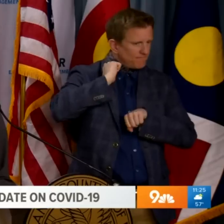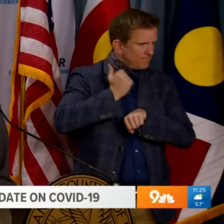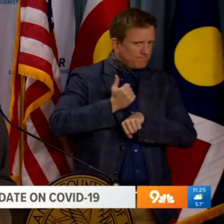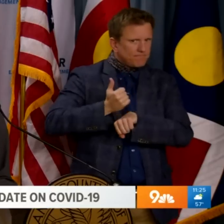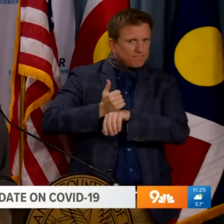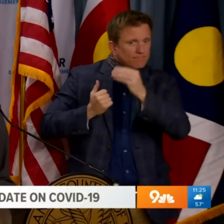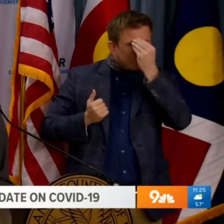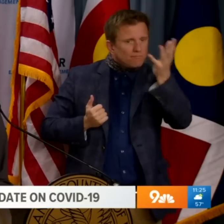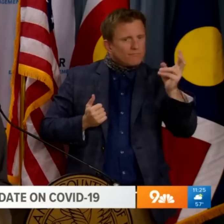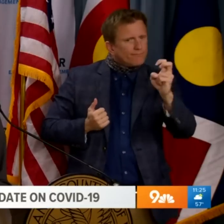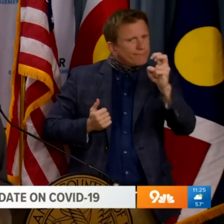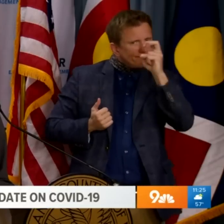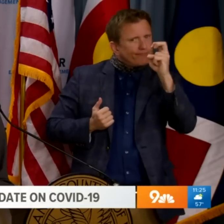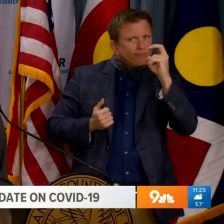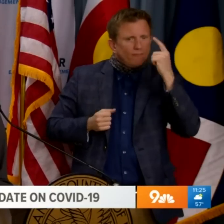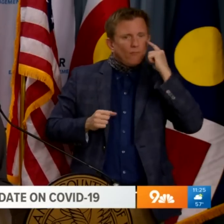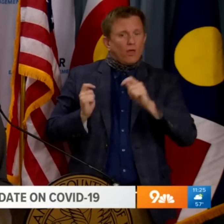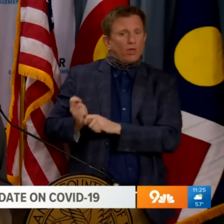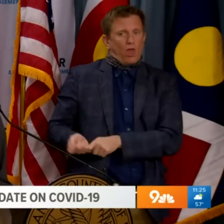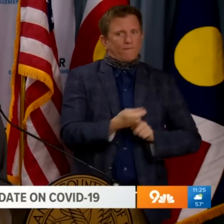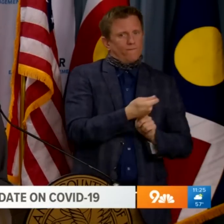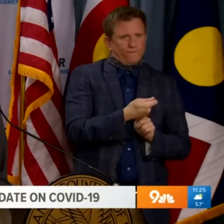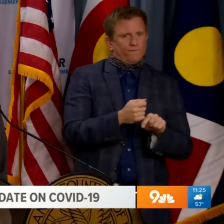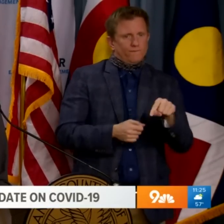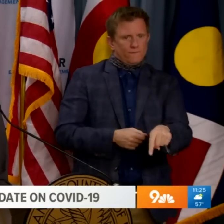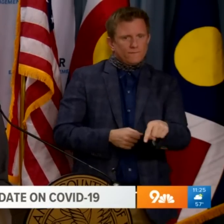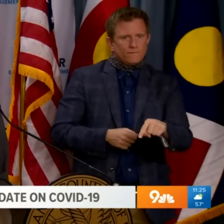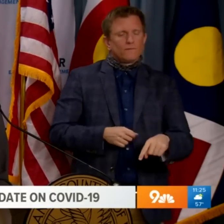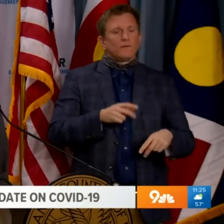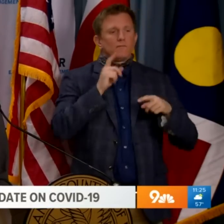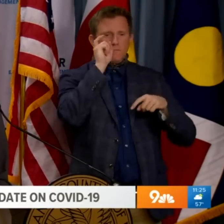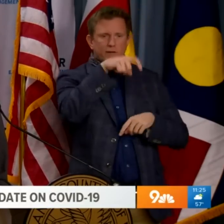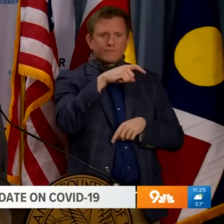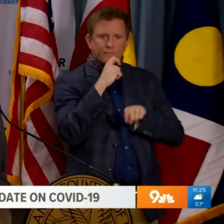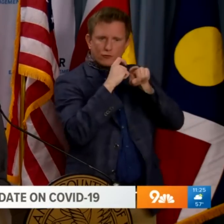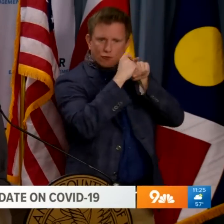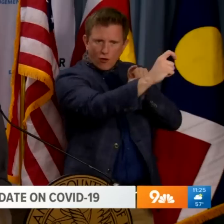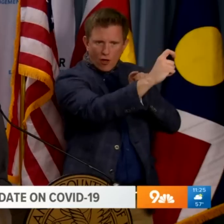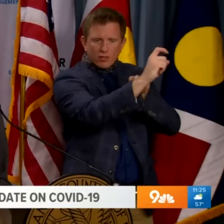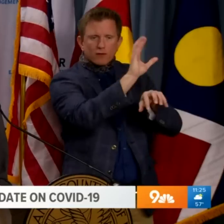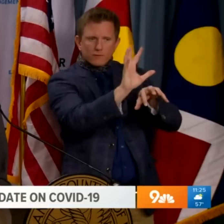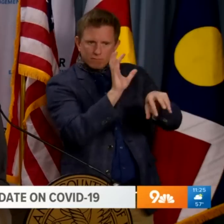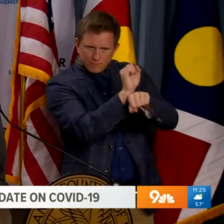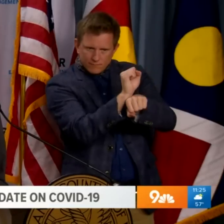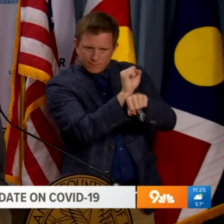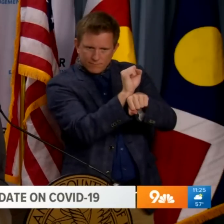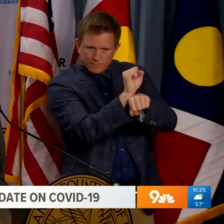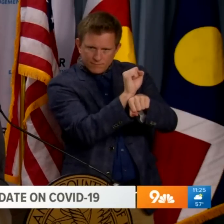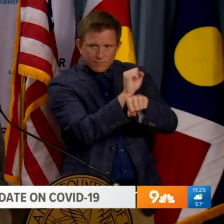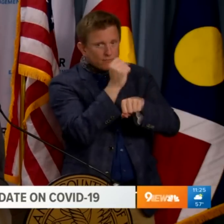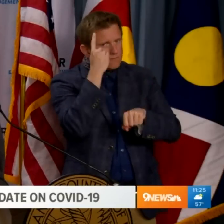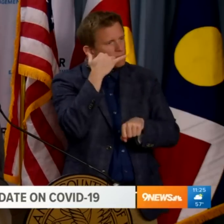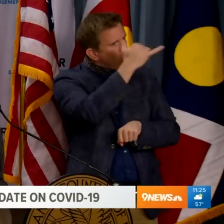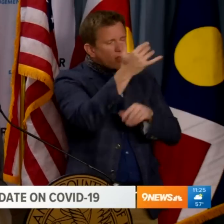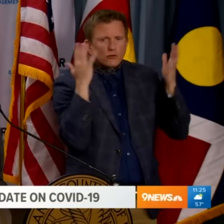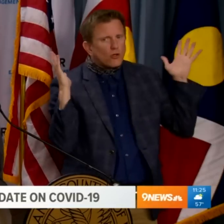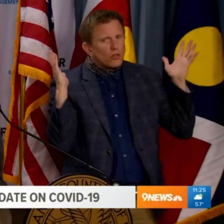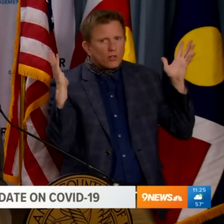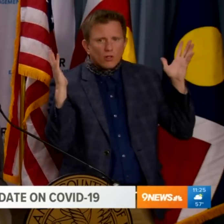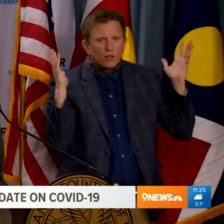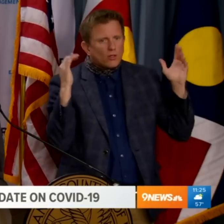Happy Haynes, Executive Director of Denver Parks and Recreation. Thank you for the question, a couple of questions. So there will be